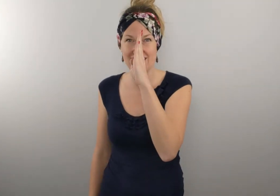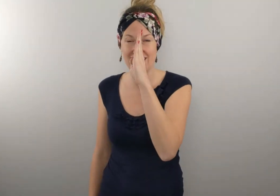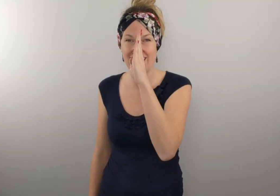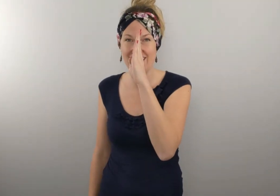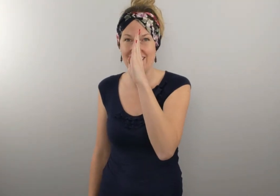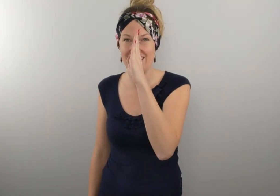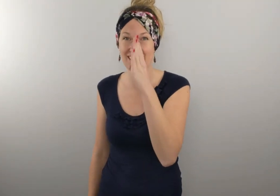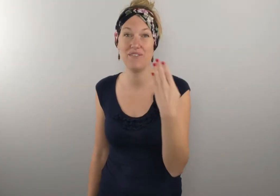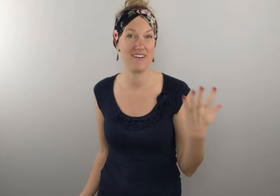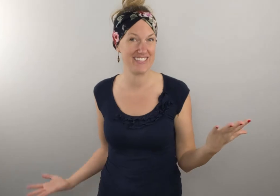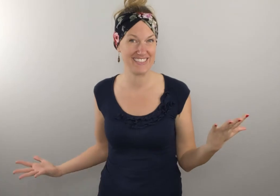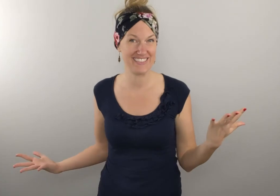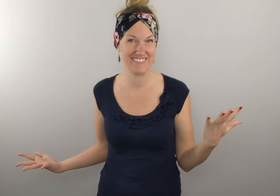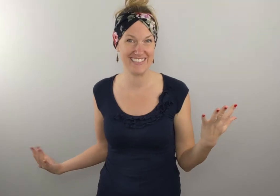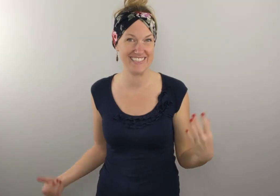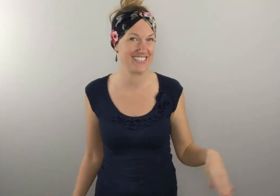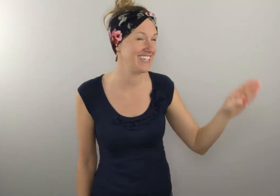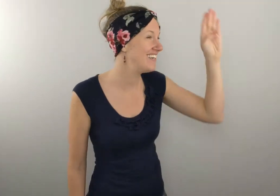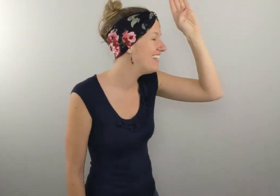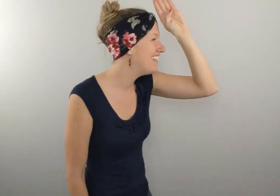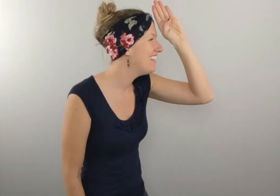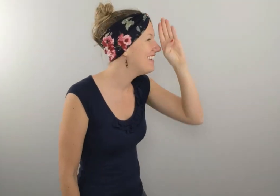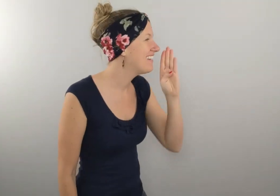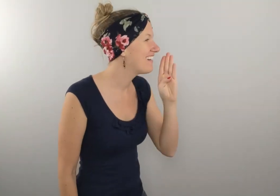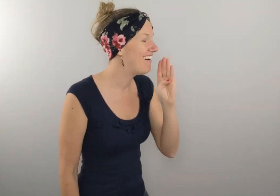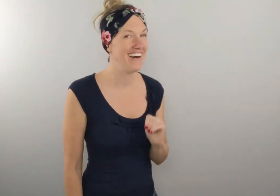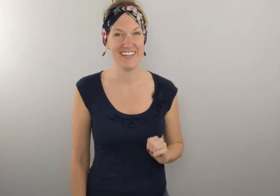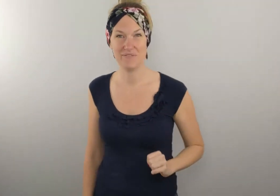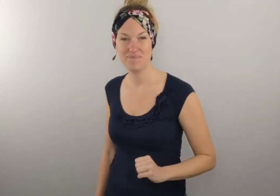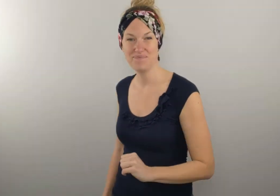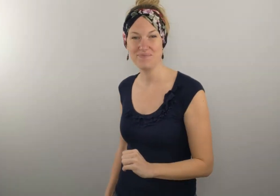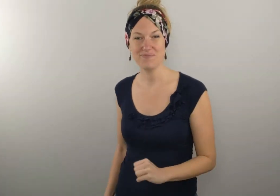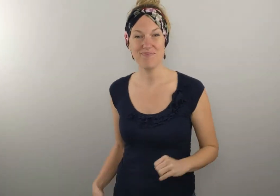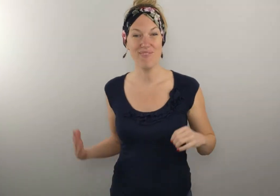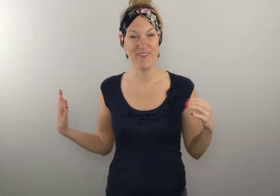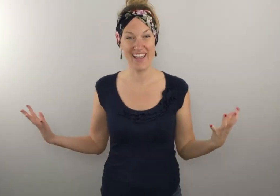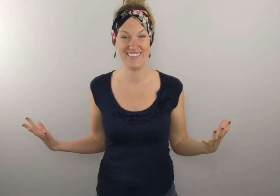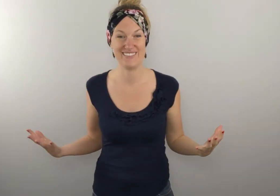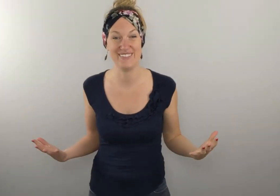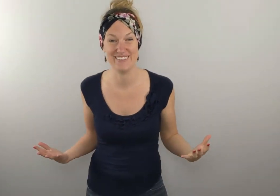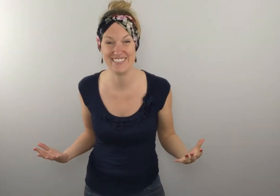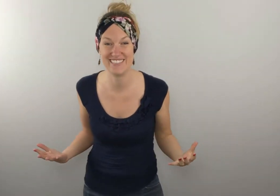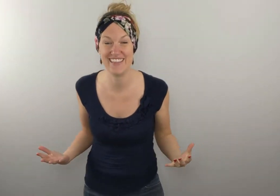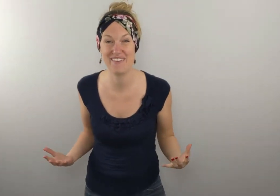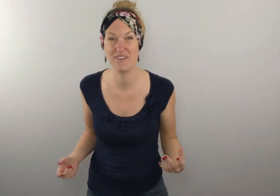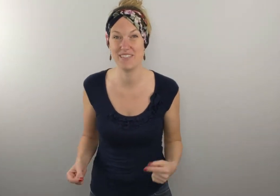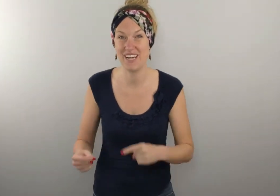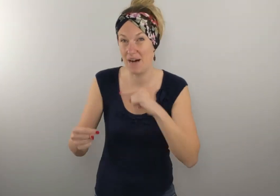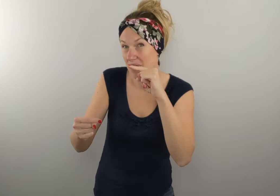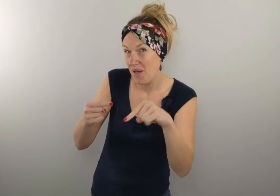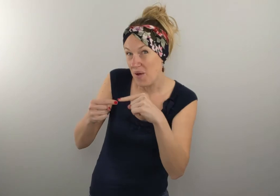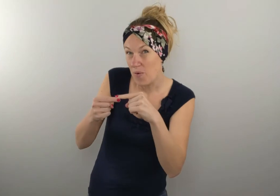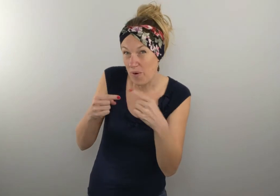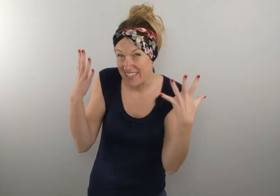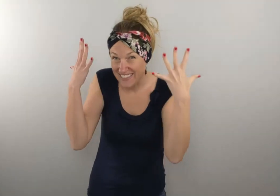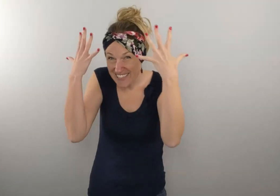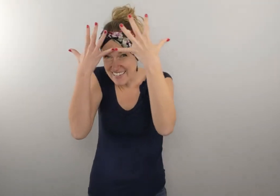see like this. You obviously don't need to turn. God. Okay, so let's try that from the top. When